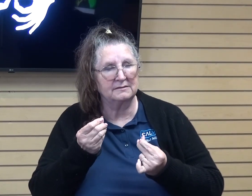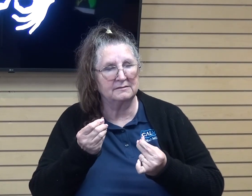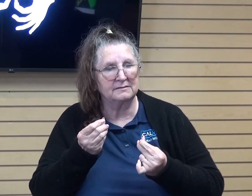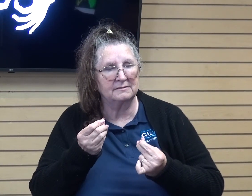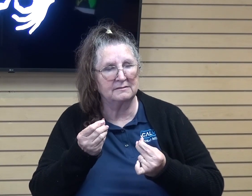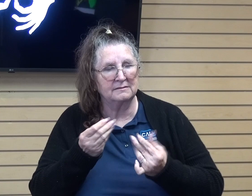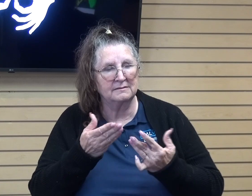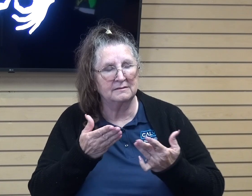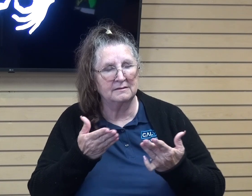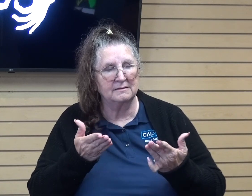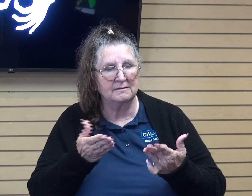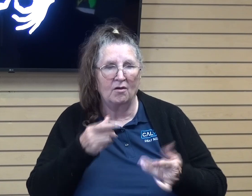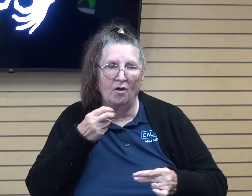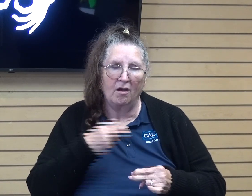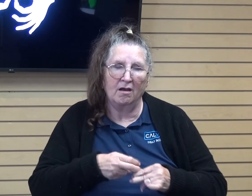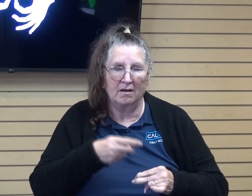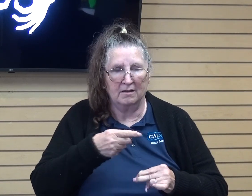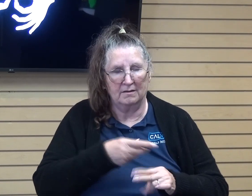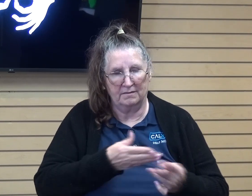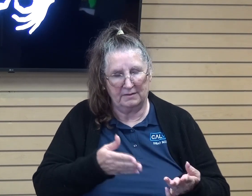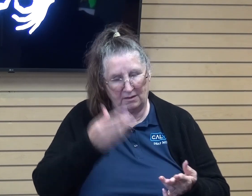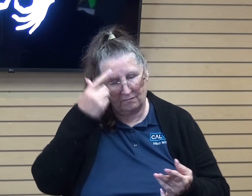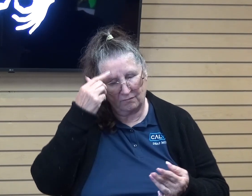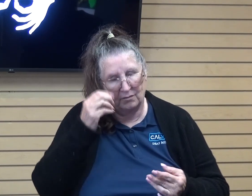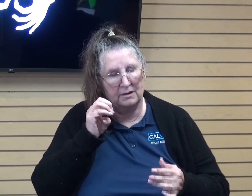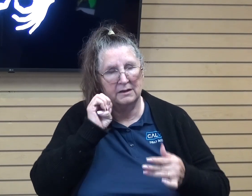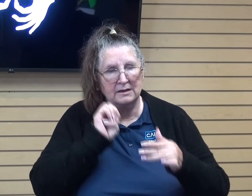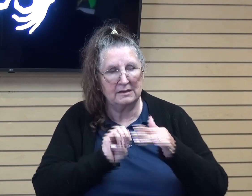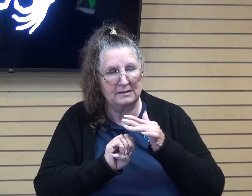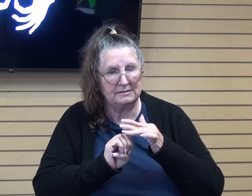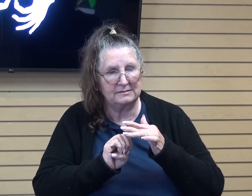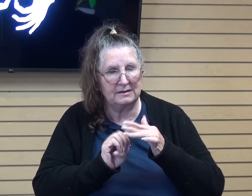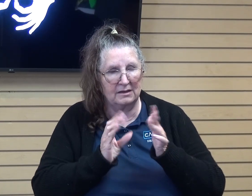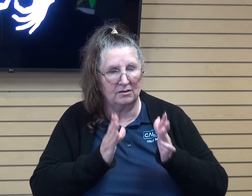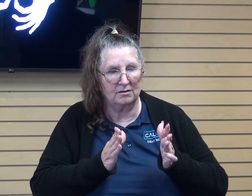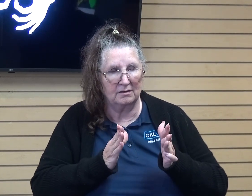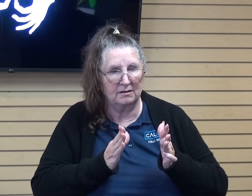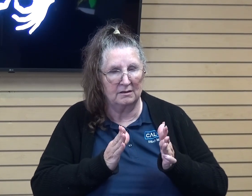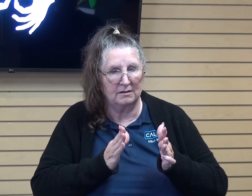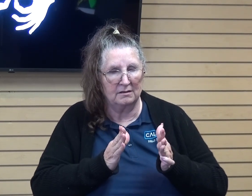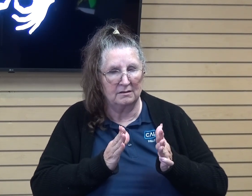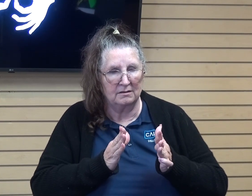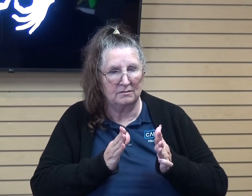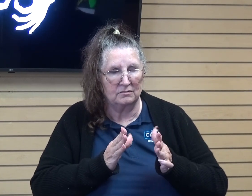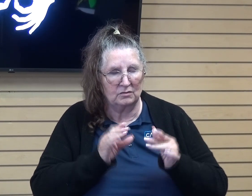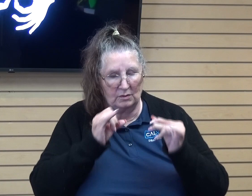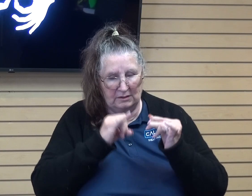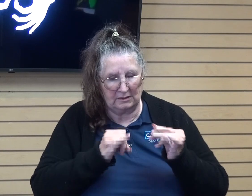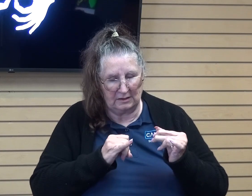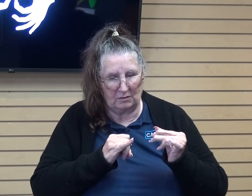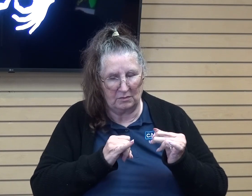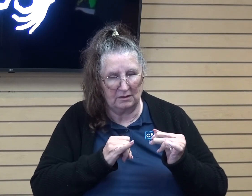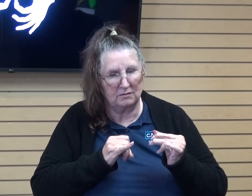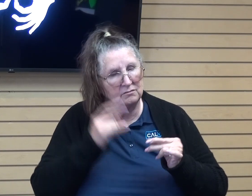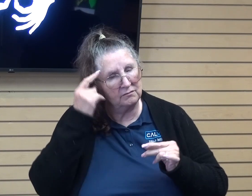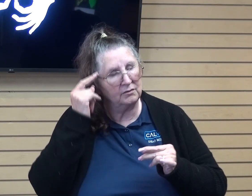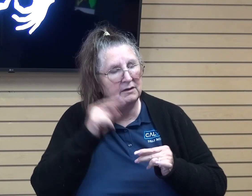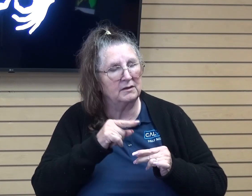really hard thing for Ezekiel to create an image for him, just to understand and help him what is to